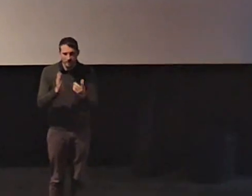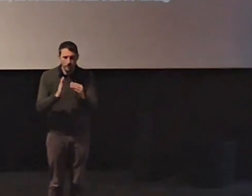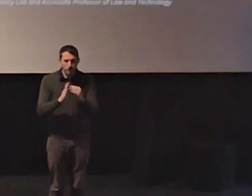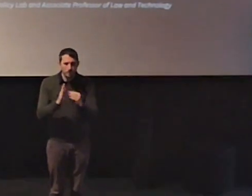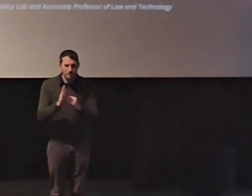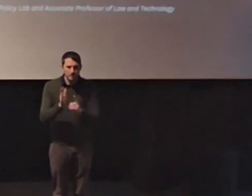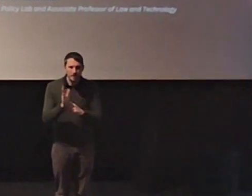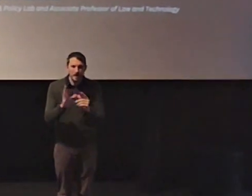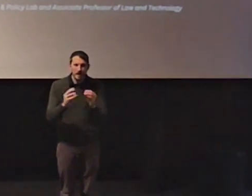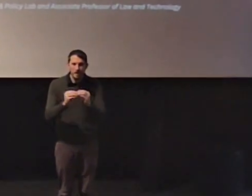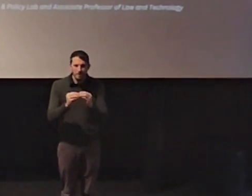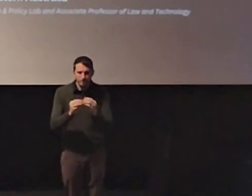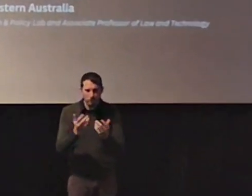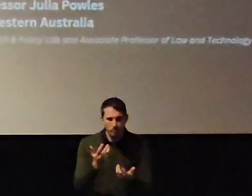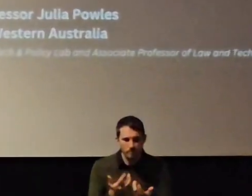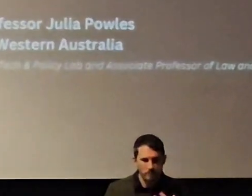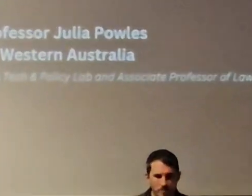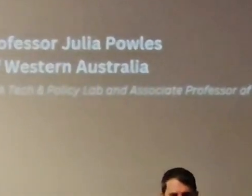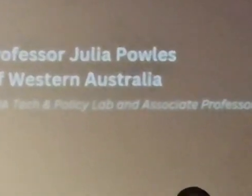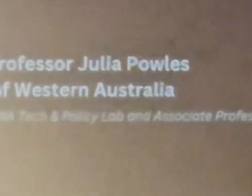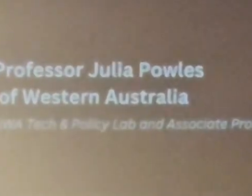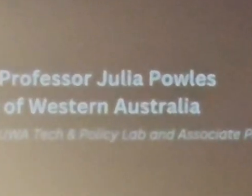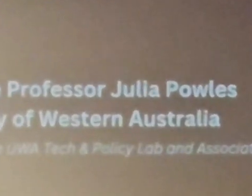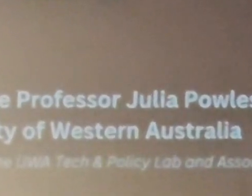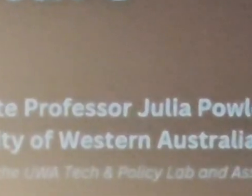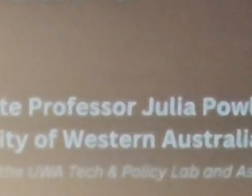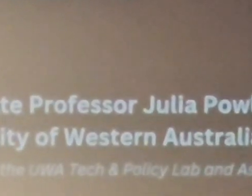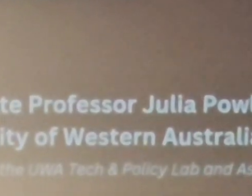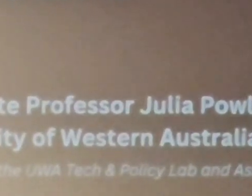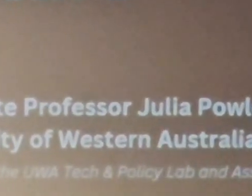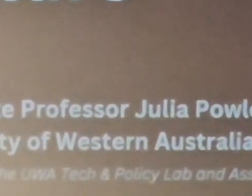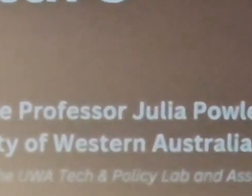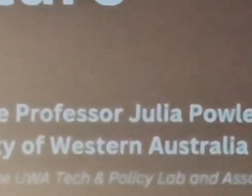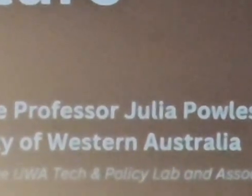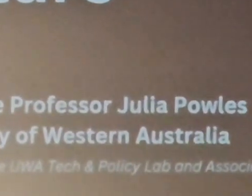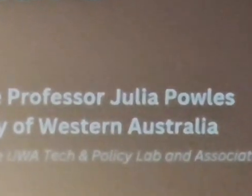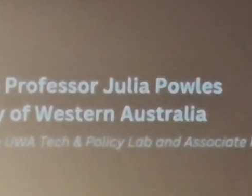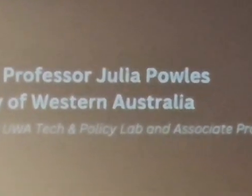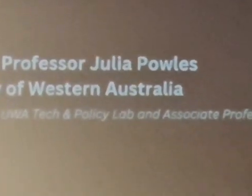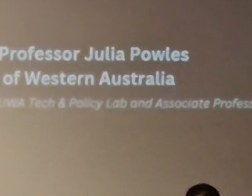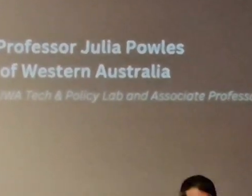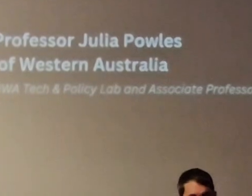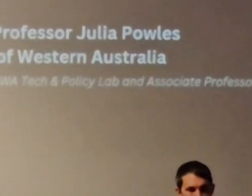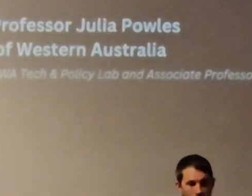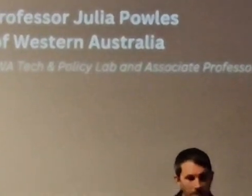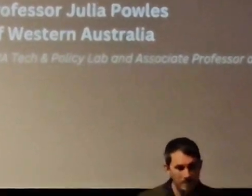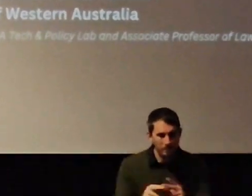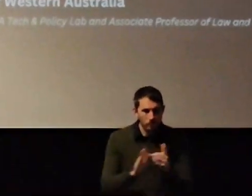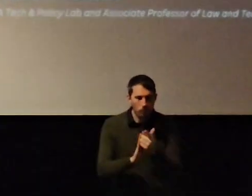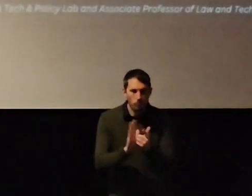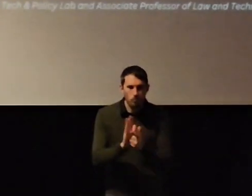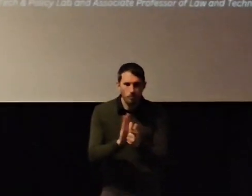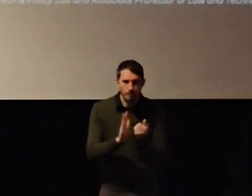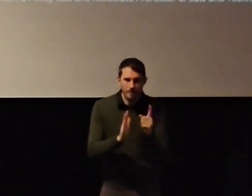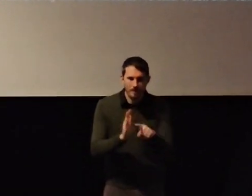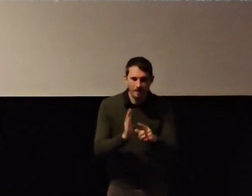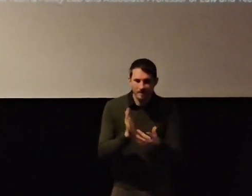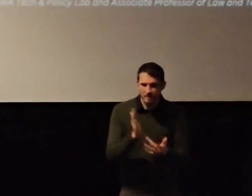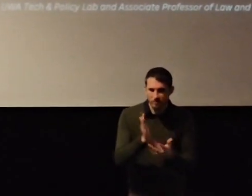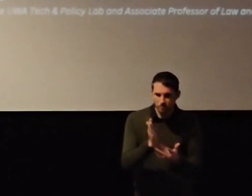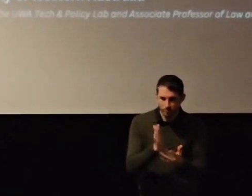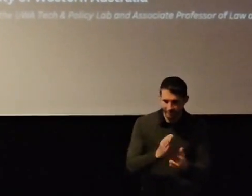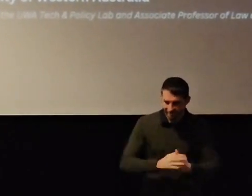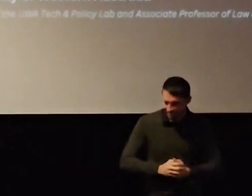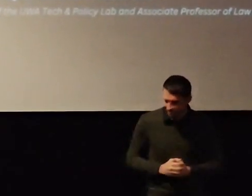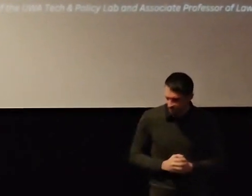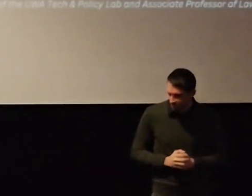Policy Lab at the University of Western Australia, where she's also an associate professor of law and technology. Julia